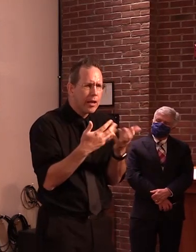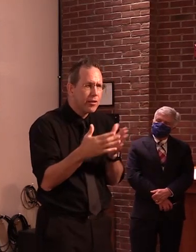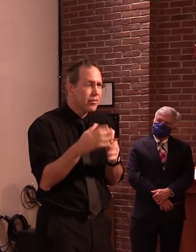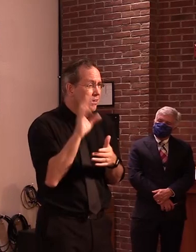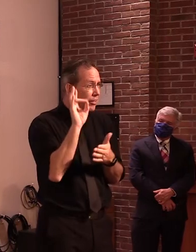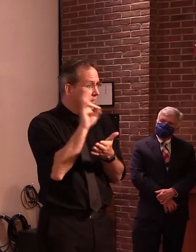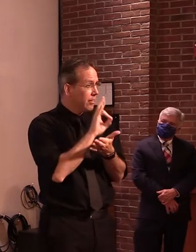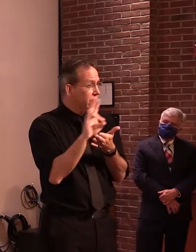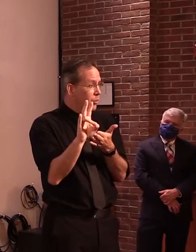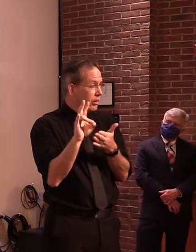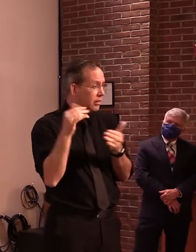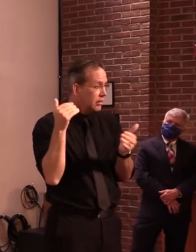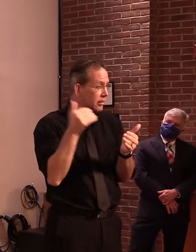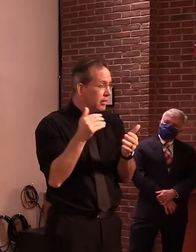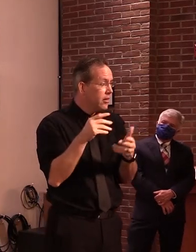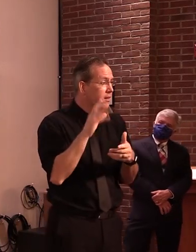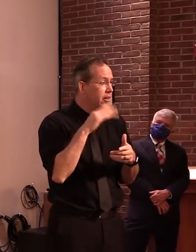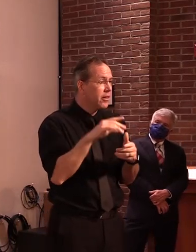and so forth.